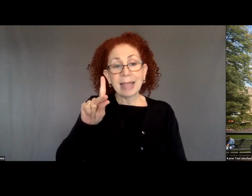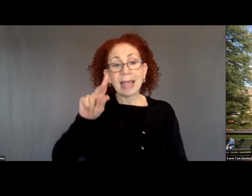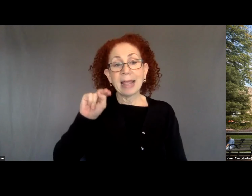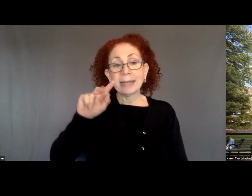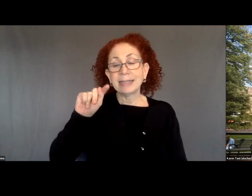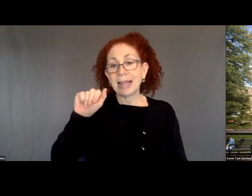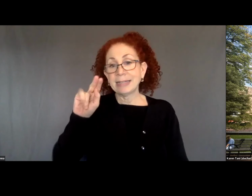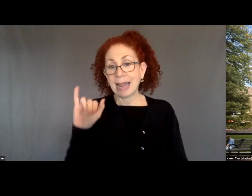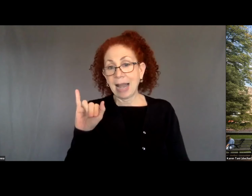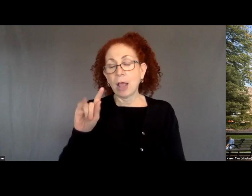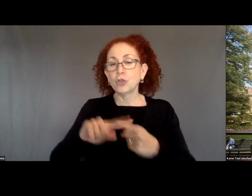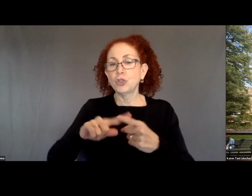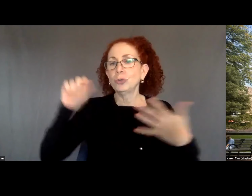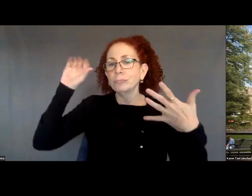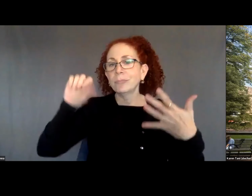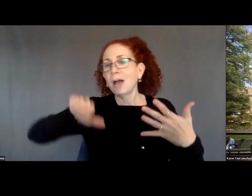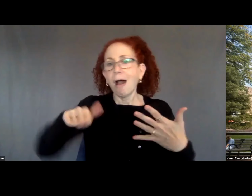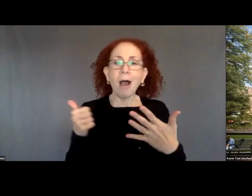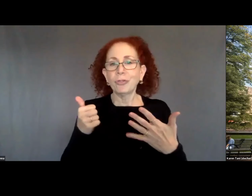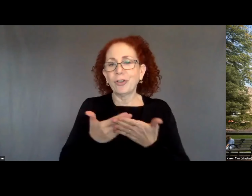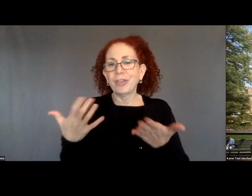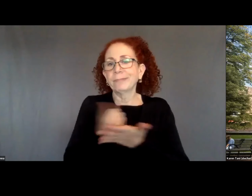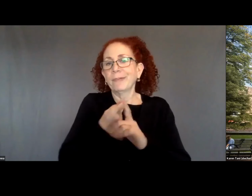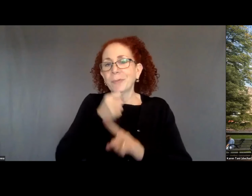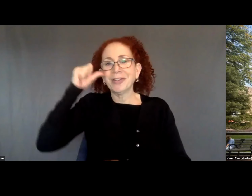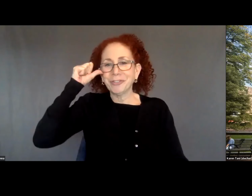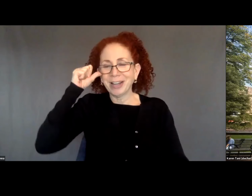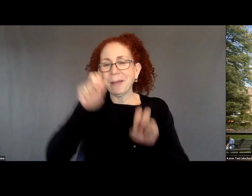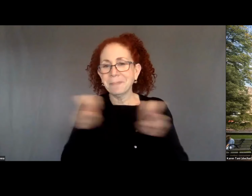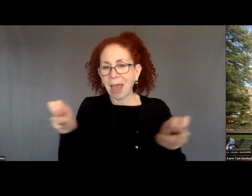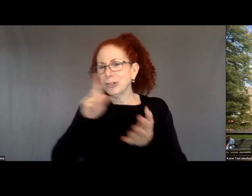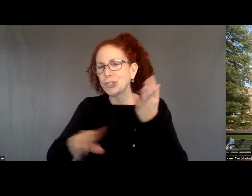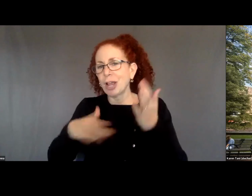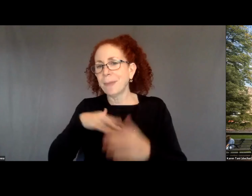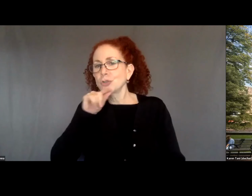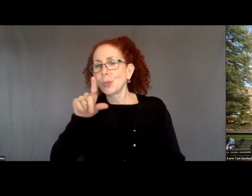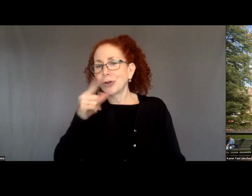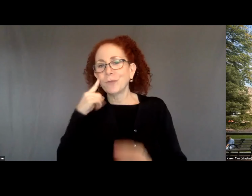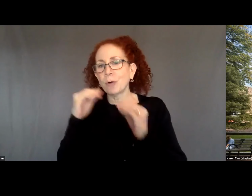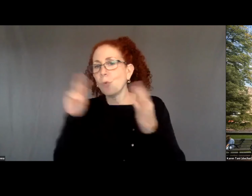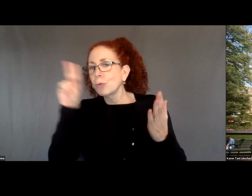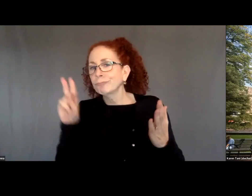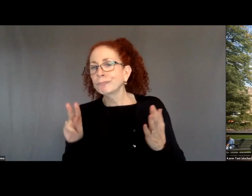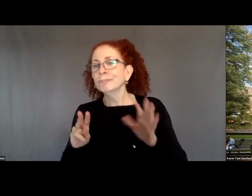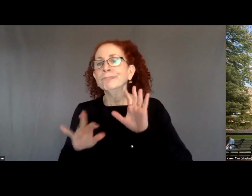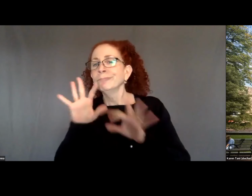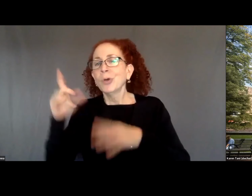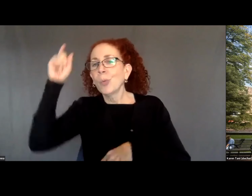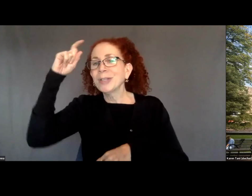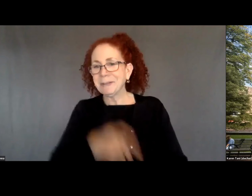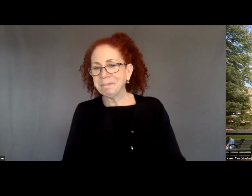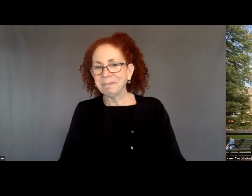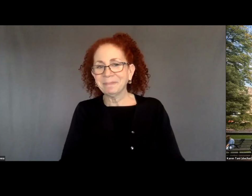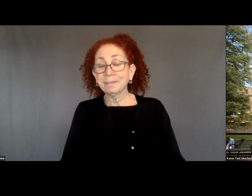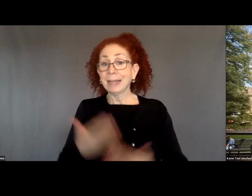KMTANI, to highlight some other insights from this panel. So you can check out my feed for additional nuggets of wisdom. I will